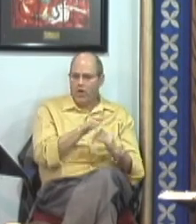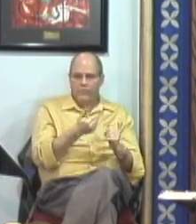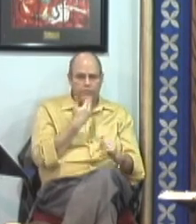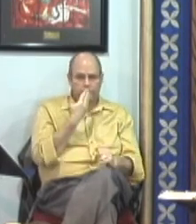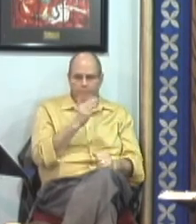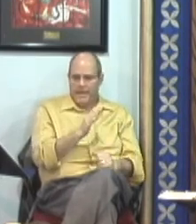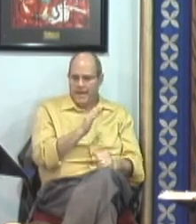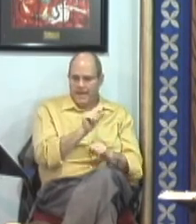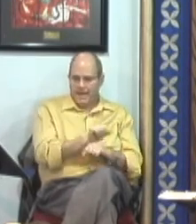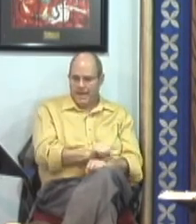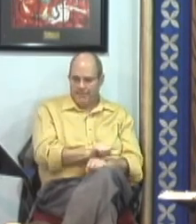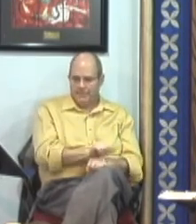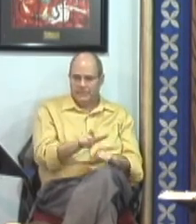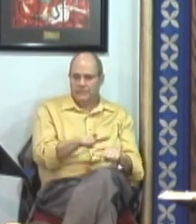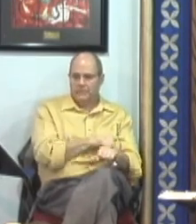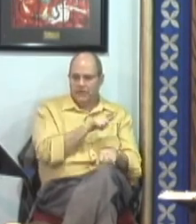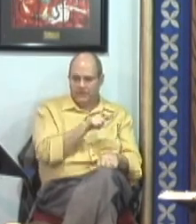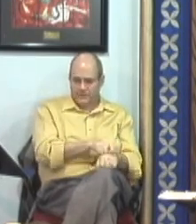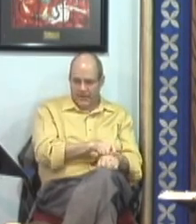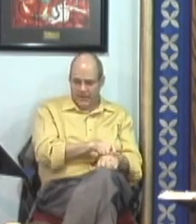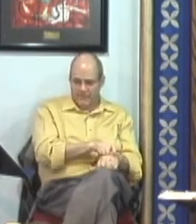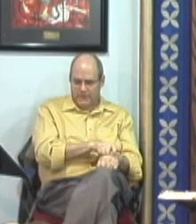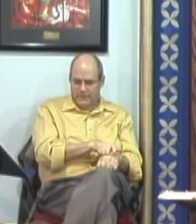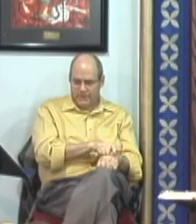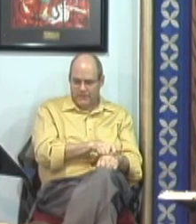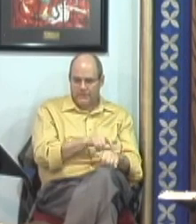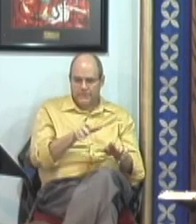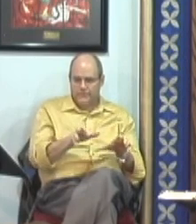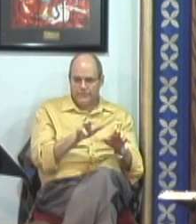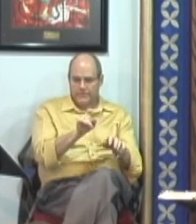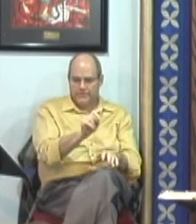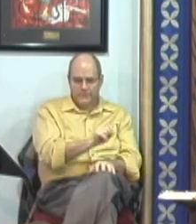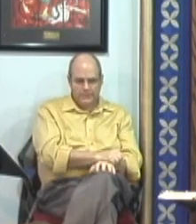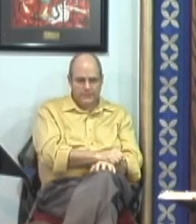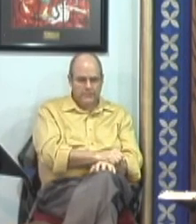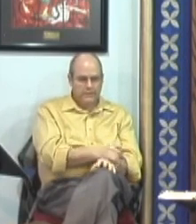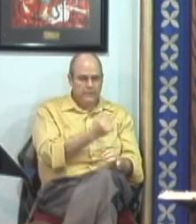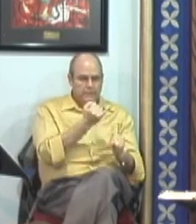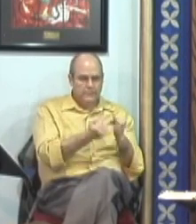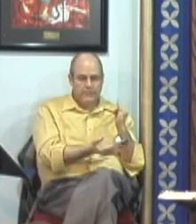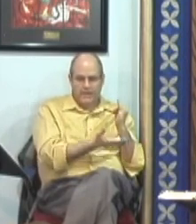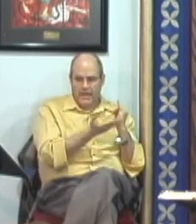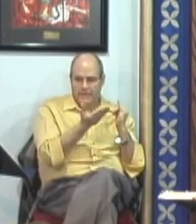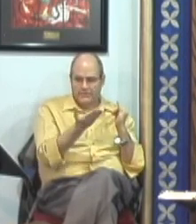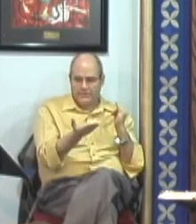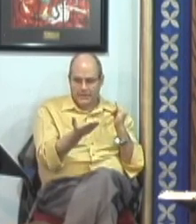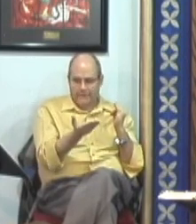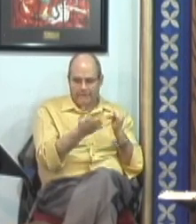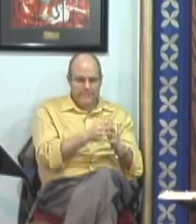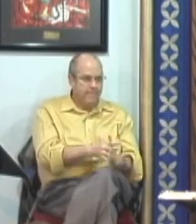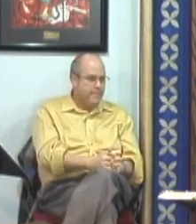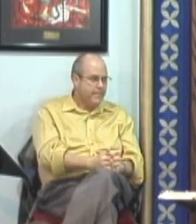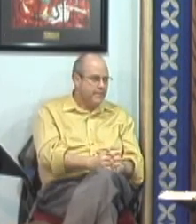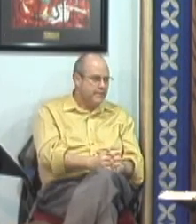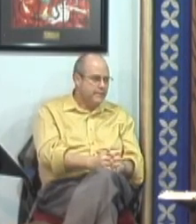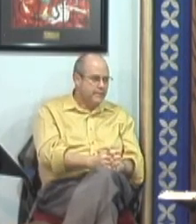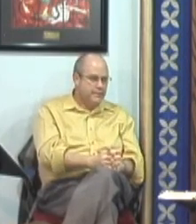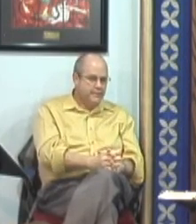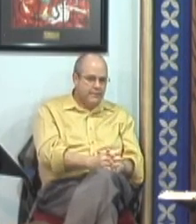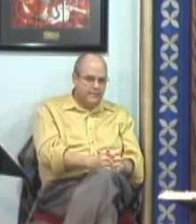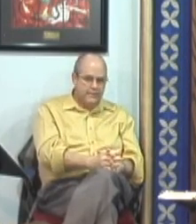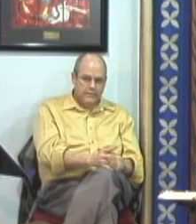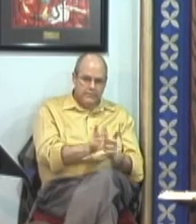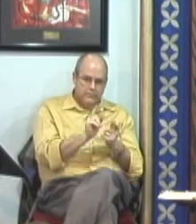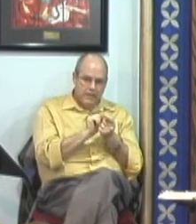habits. Takes a long time to do it. So the last thing here, though, is that we need to understand